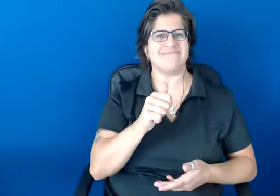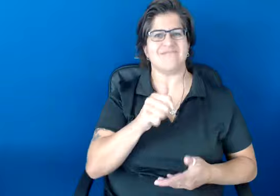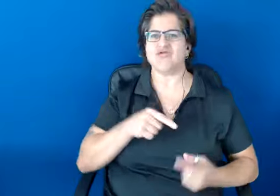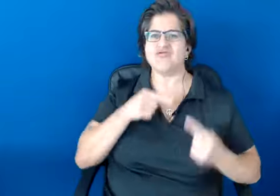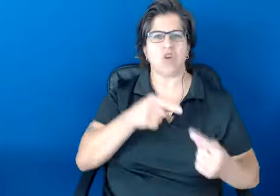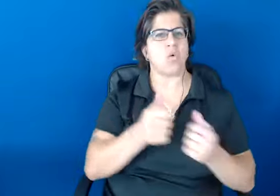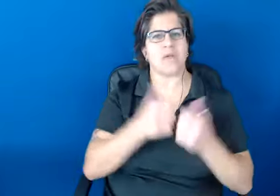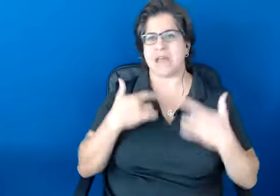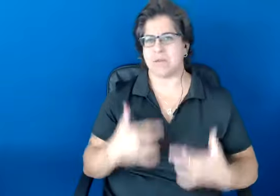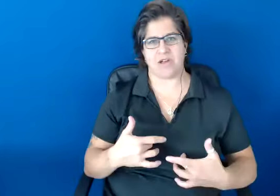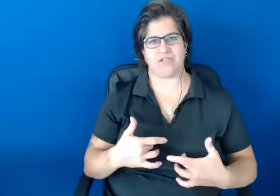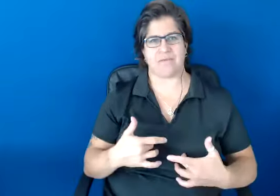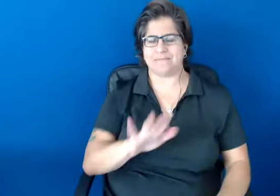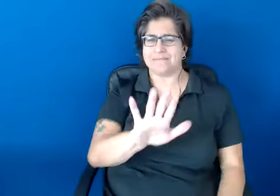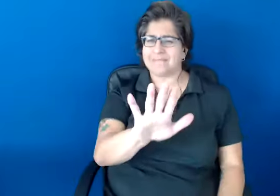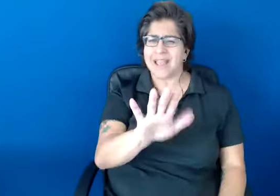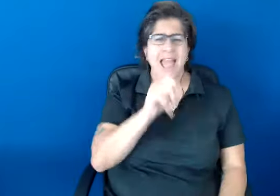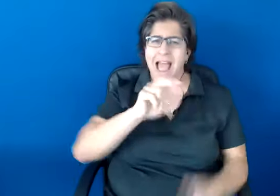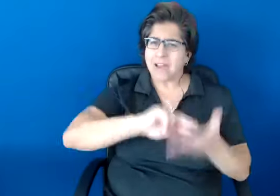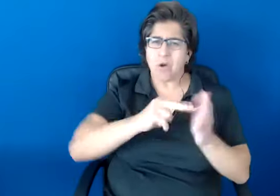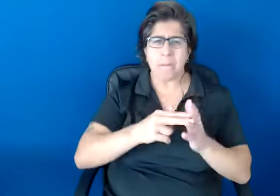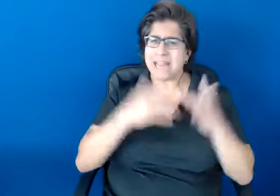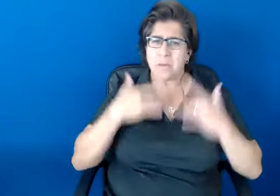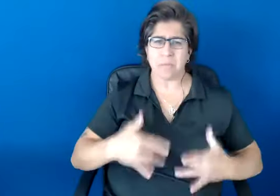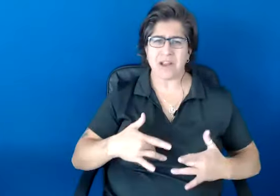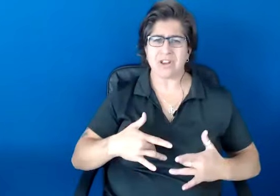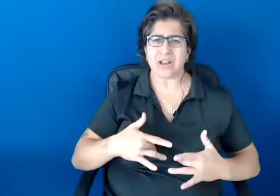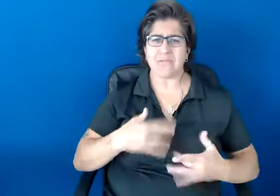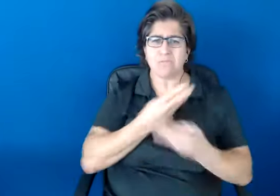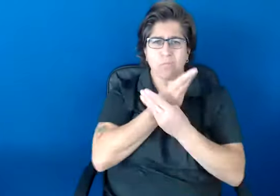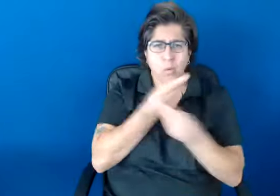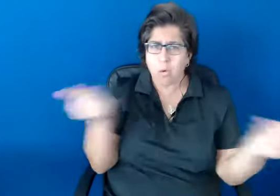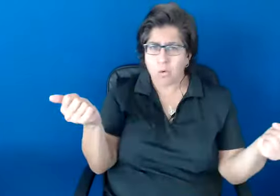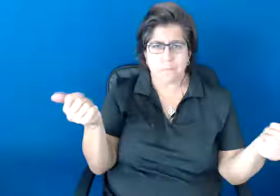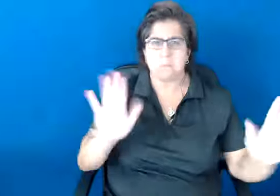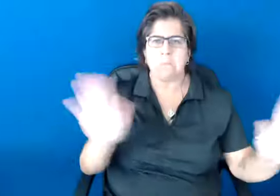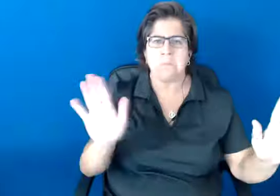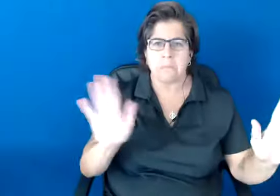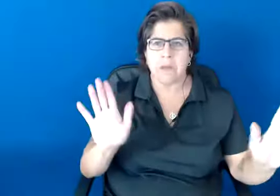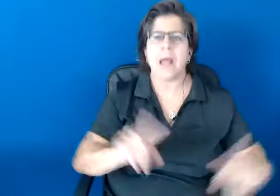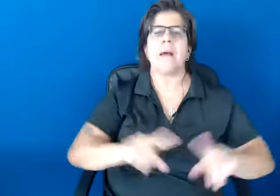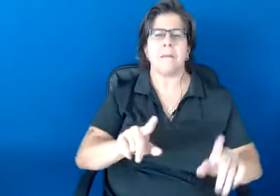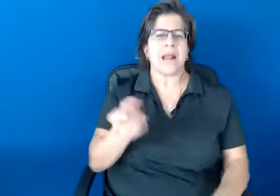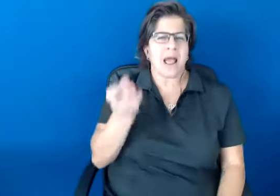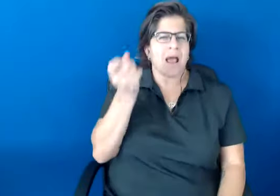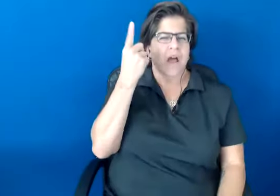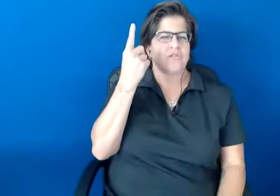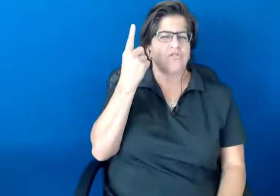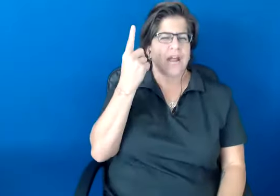going to say I don't have depression today, but I know what it is and